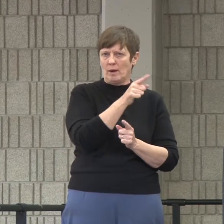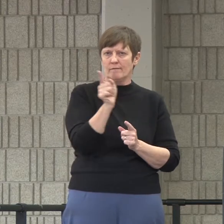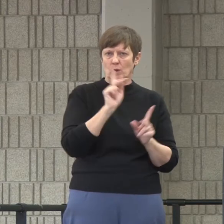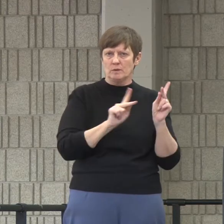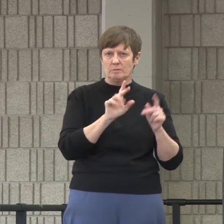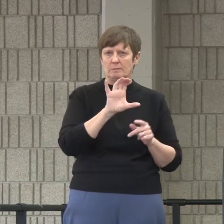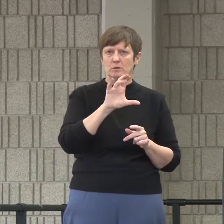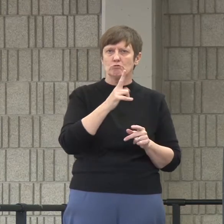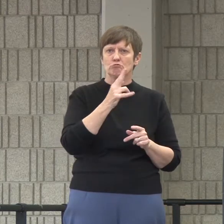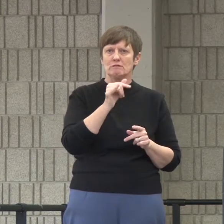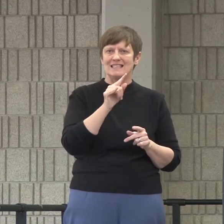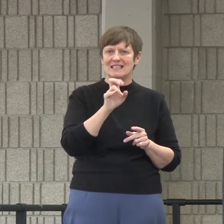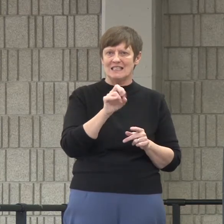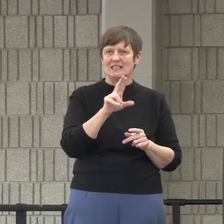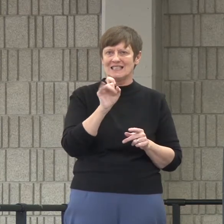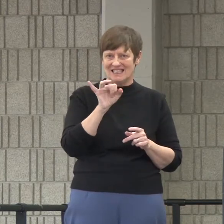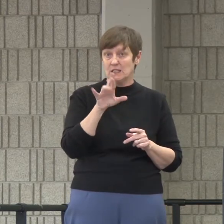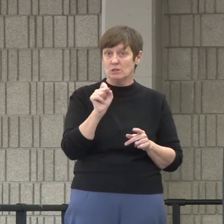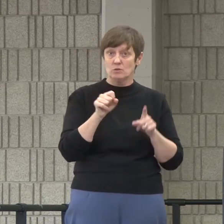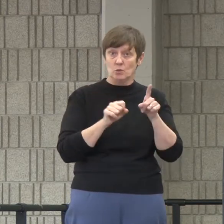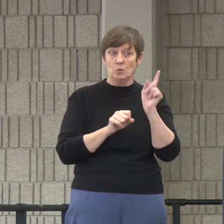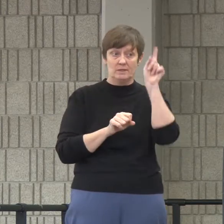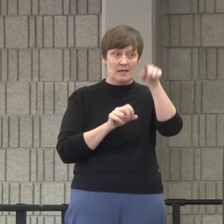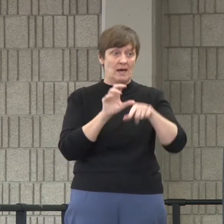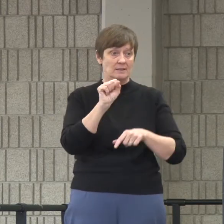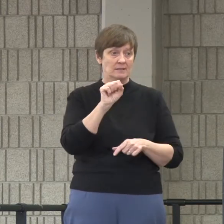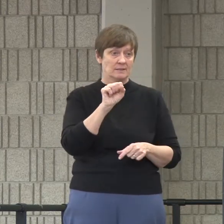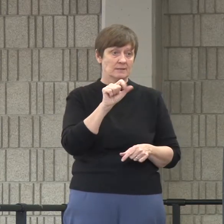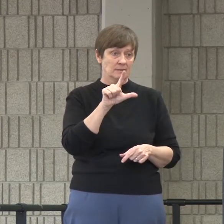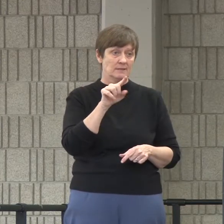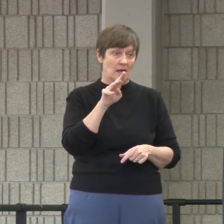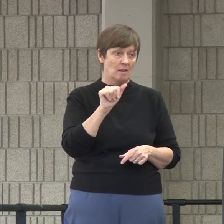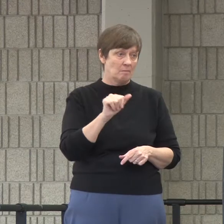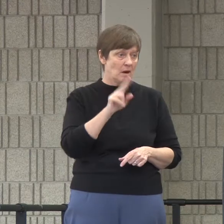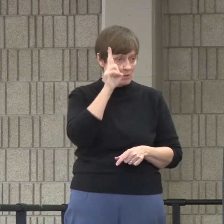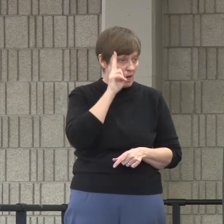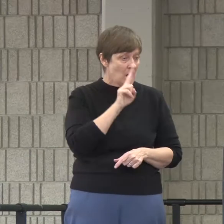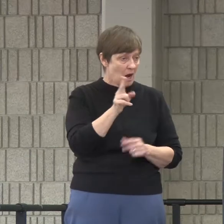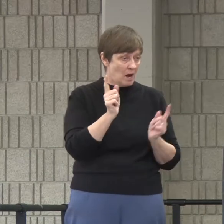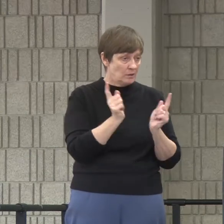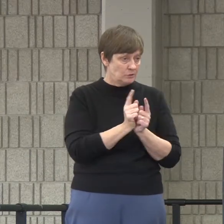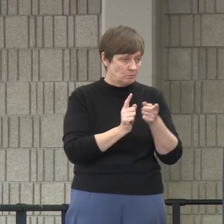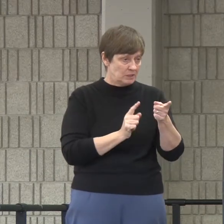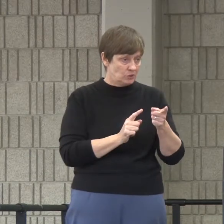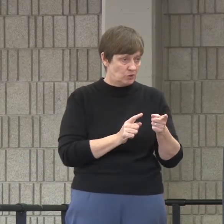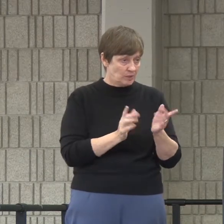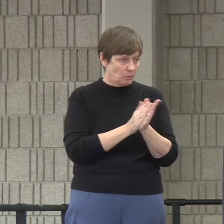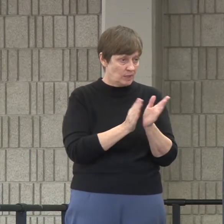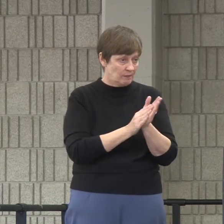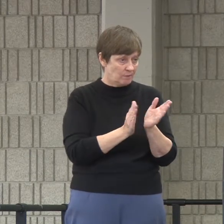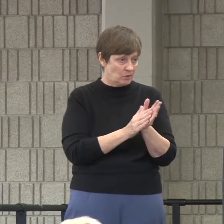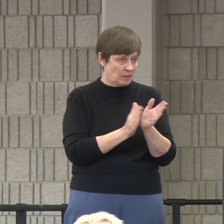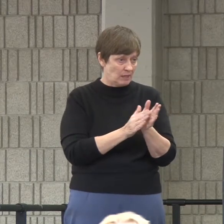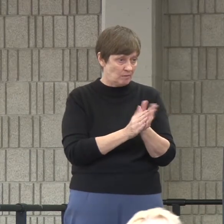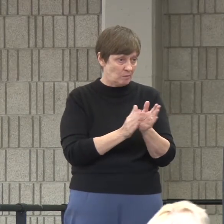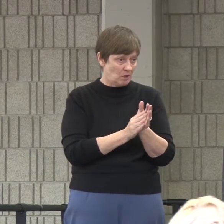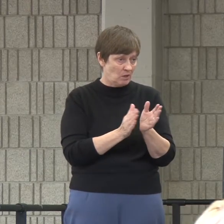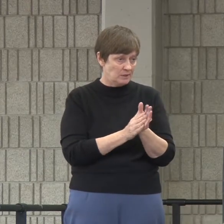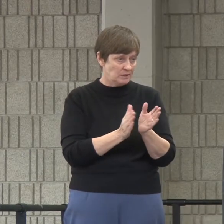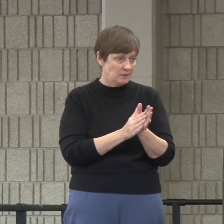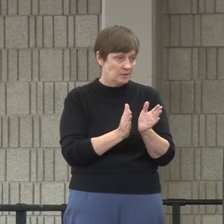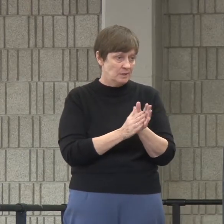Christine Sears, who was at Selma. And it's an honor to meet you. Can we give her a round of applause?